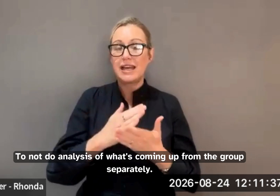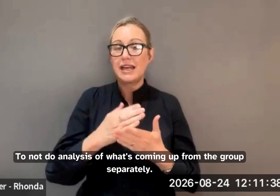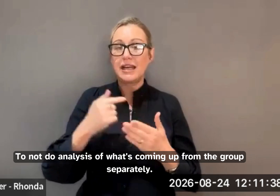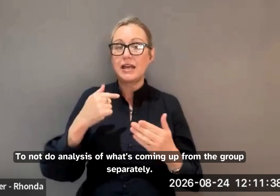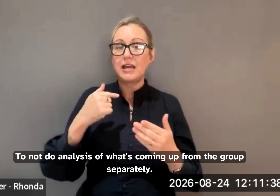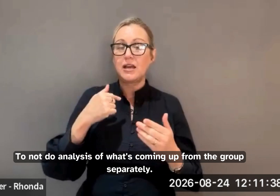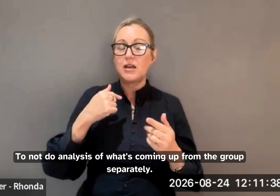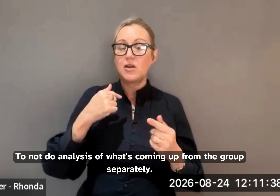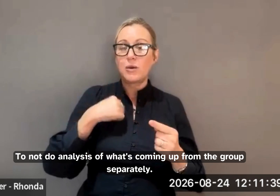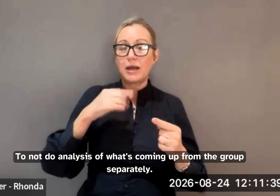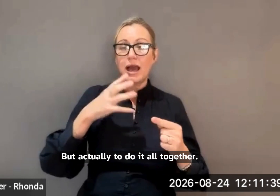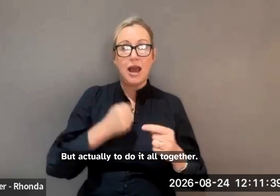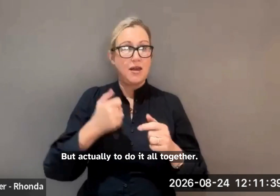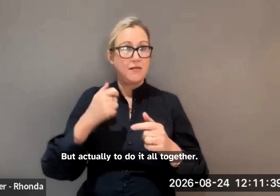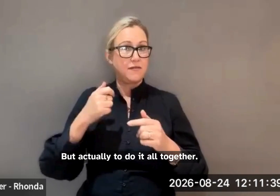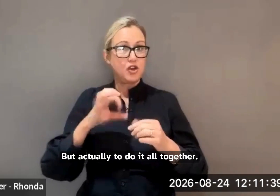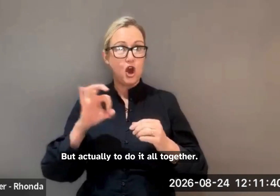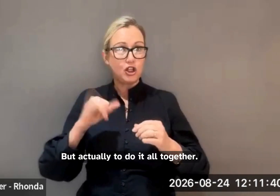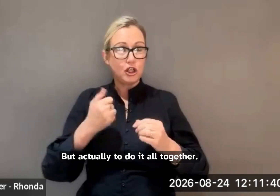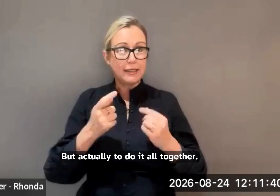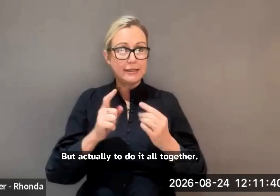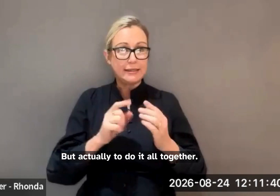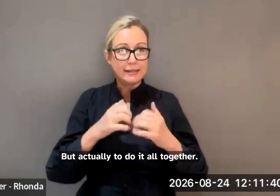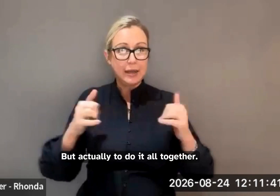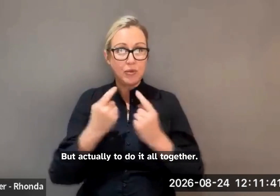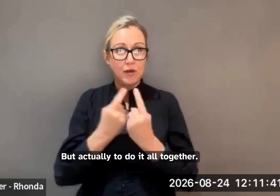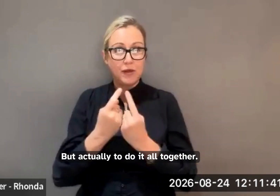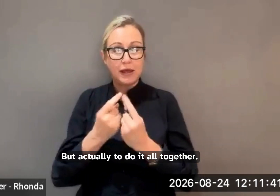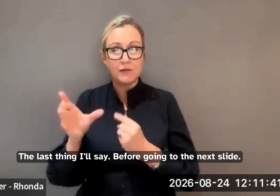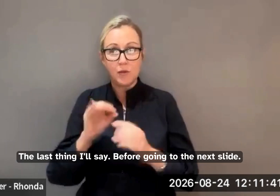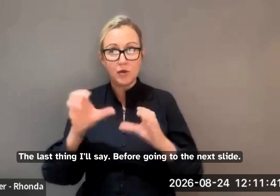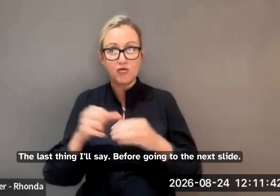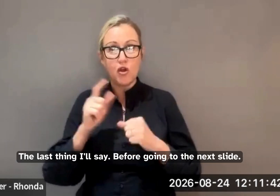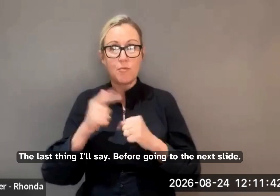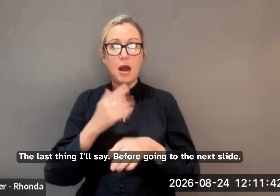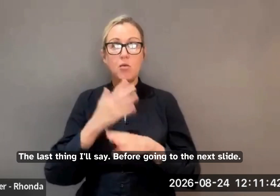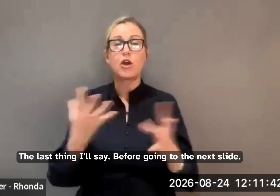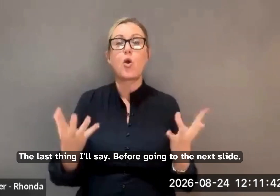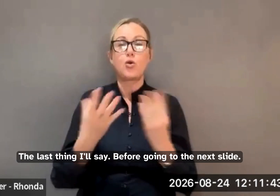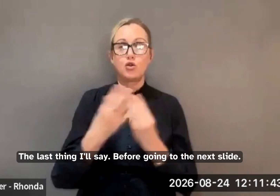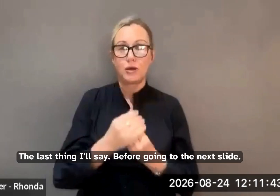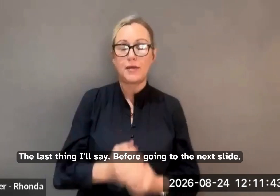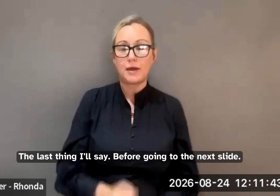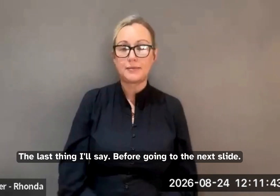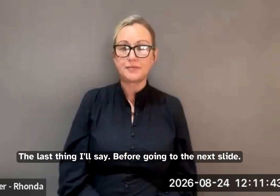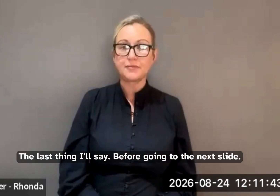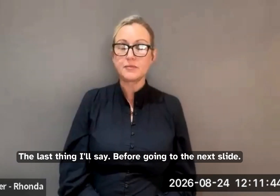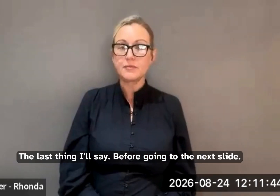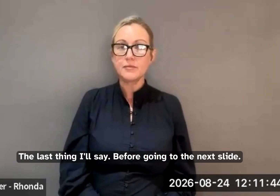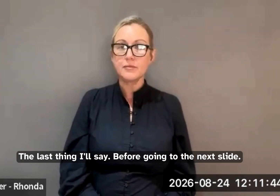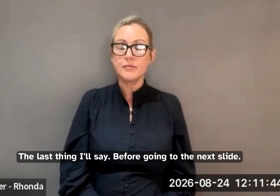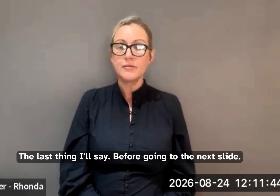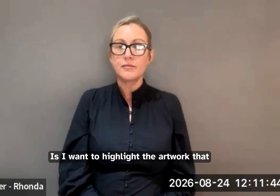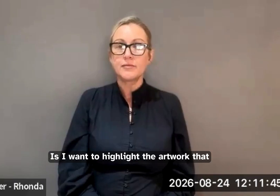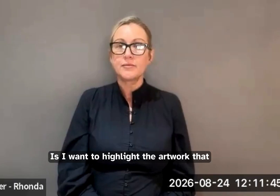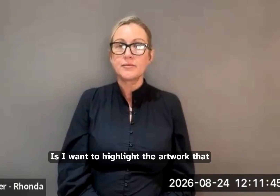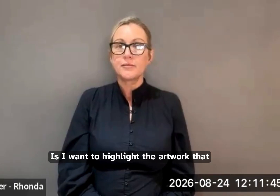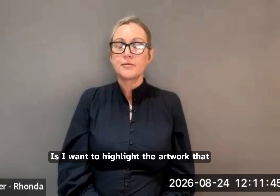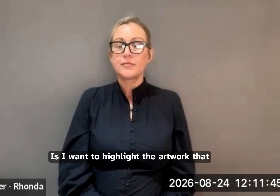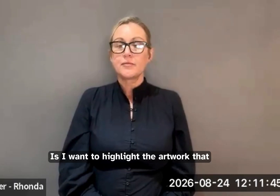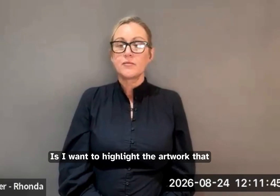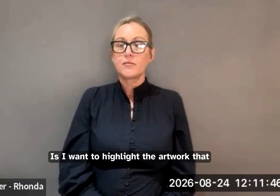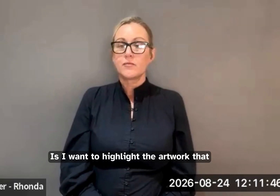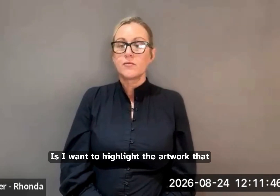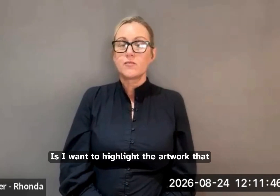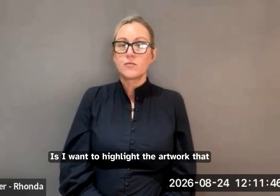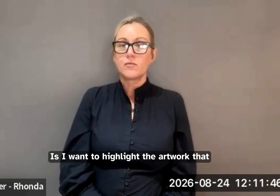what's coming up from the group separately, but actually to do it all together. The last thing I'll say before going to the next slide is I